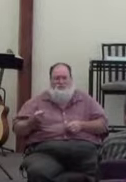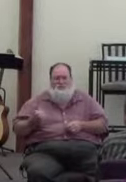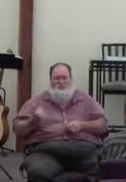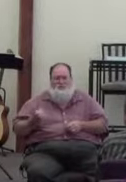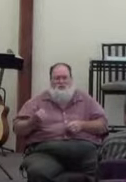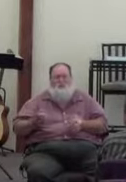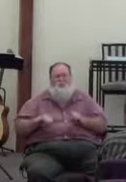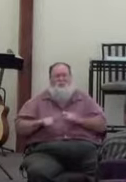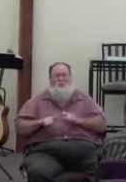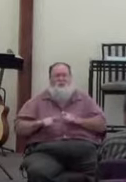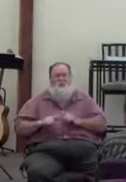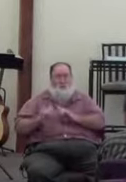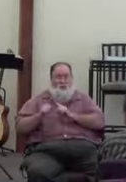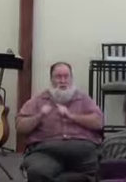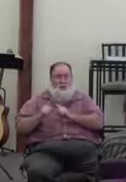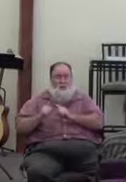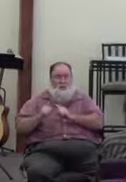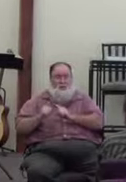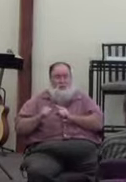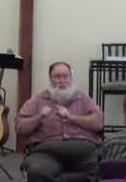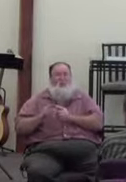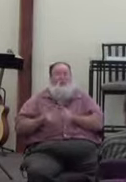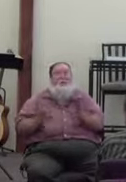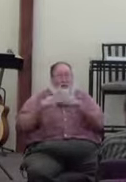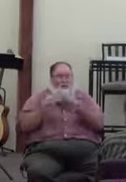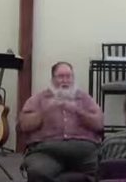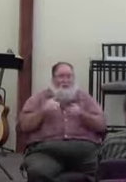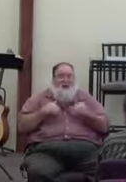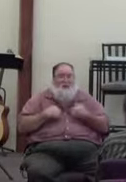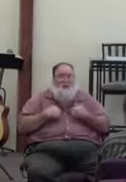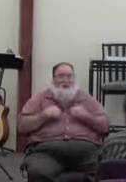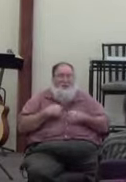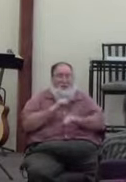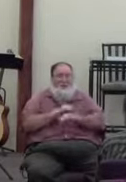When we get to heaven, we got a rock with a new name on it, baby.